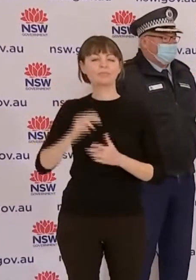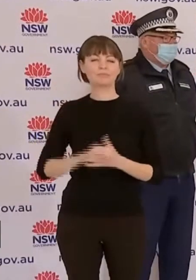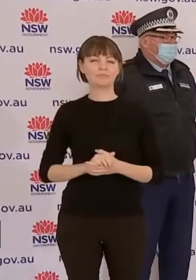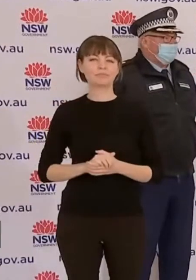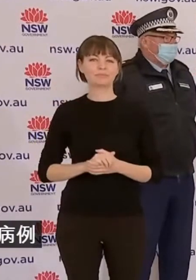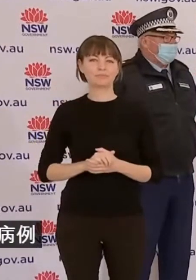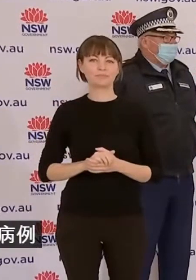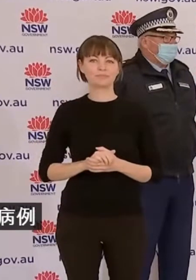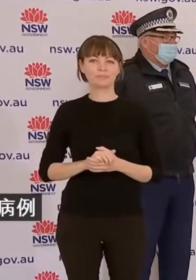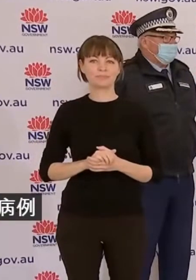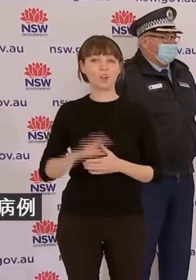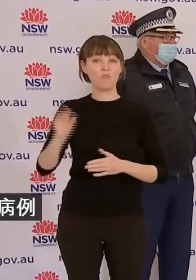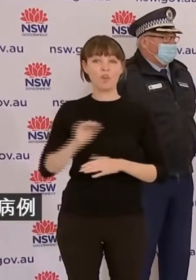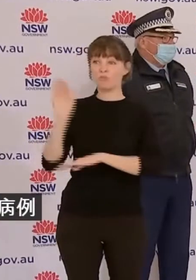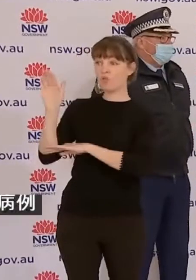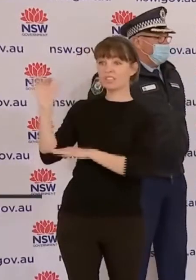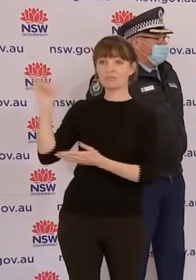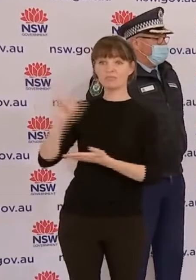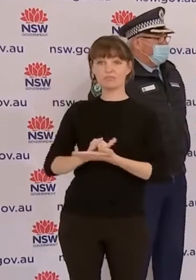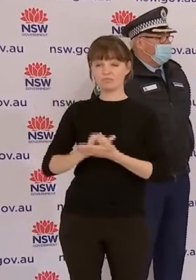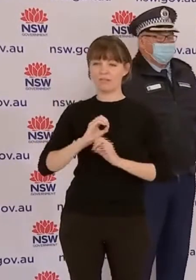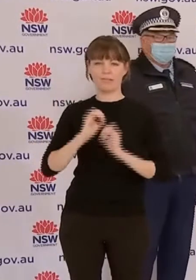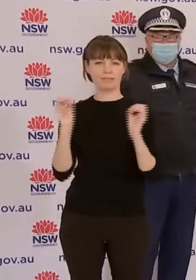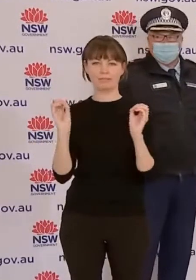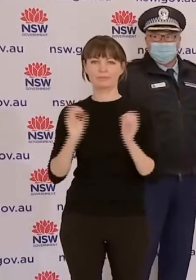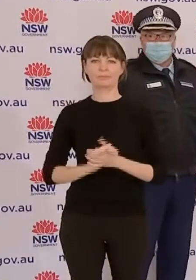were no overseas cases reported.